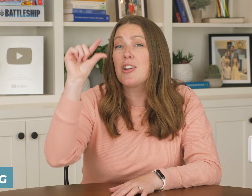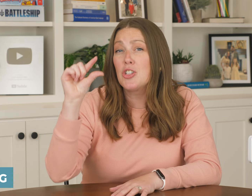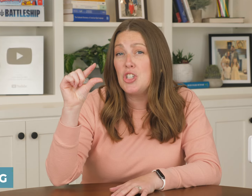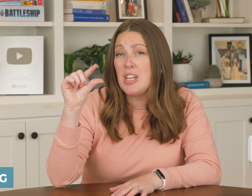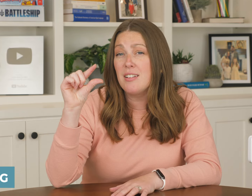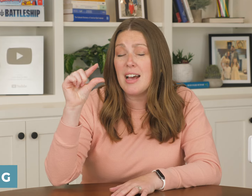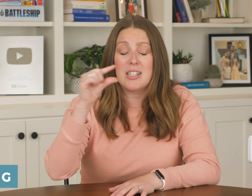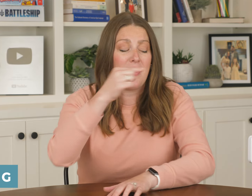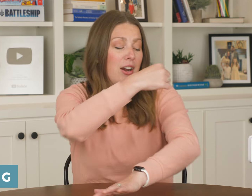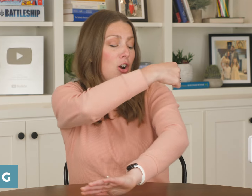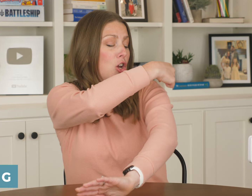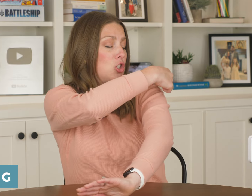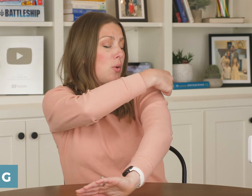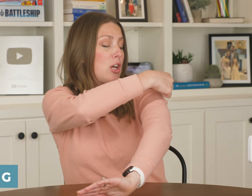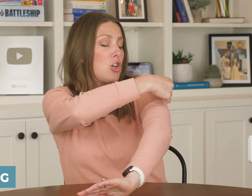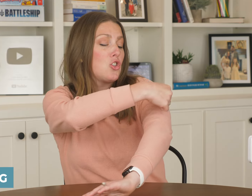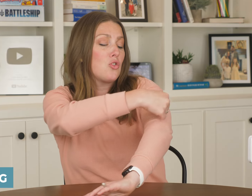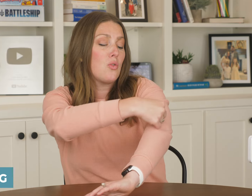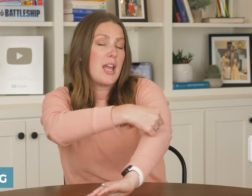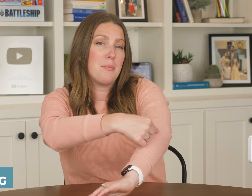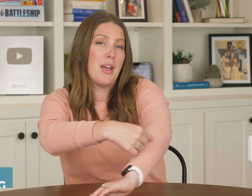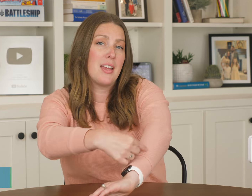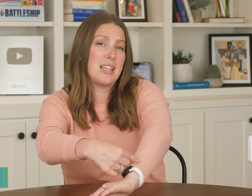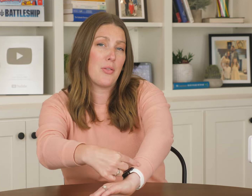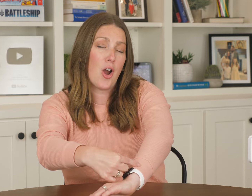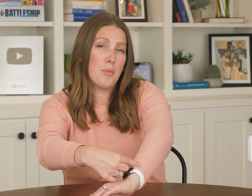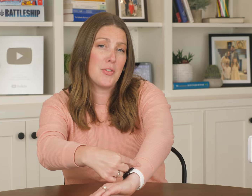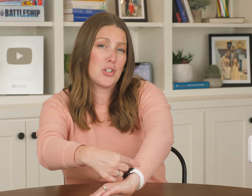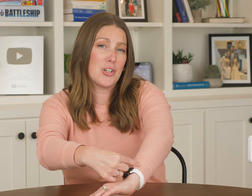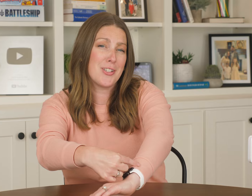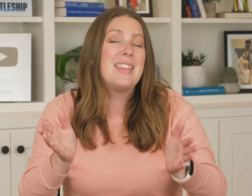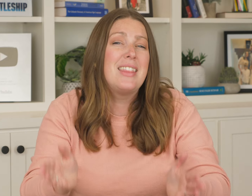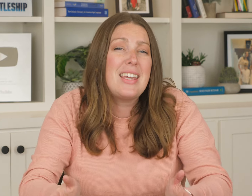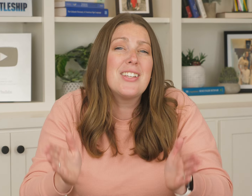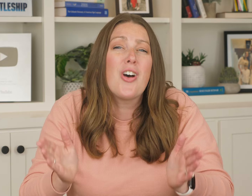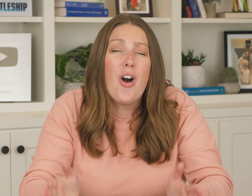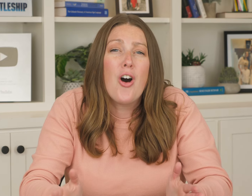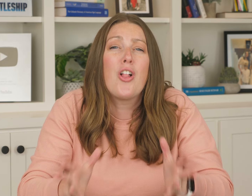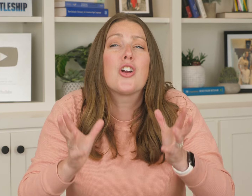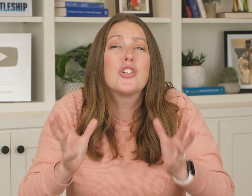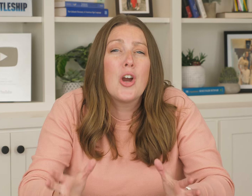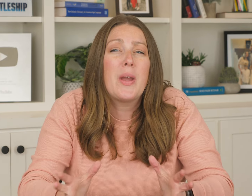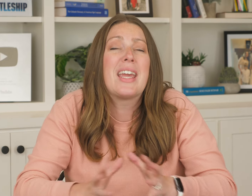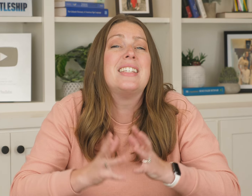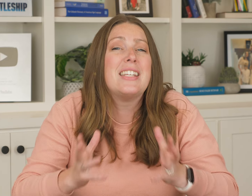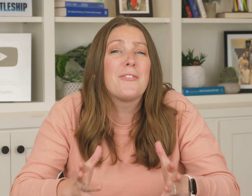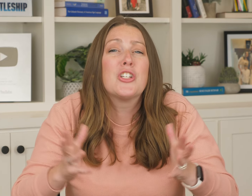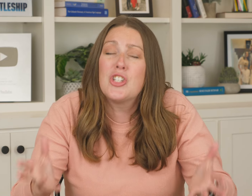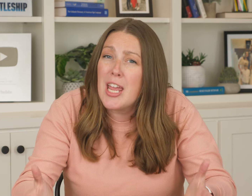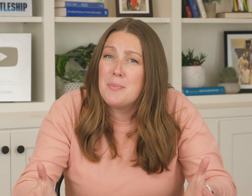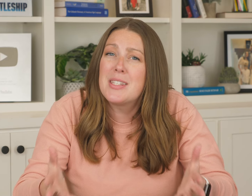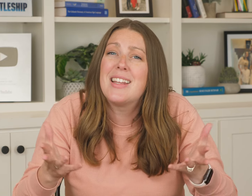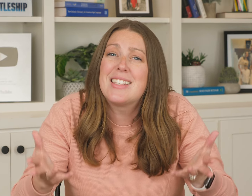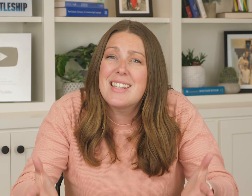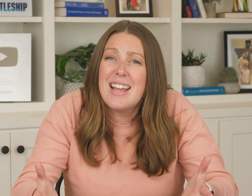G classifier showing a stripe down the arm of a shirt. These all are showing different shapes and